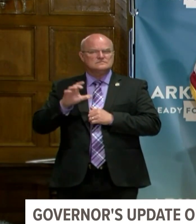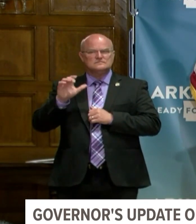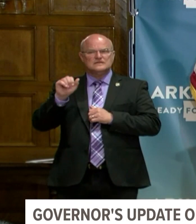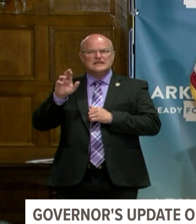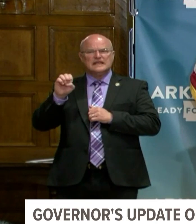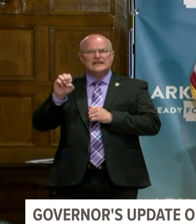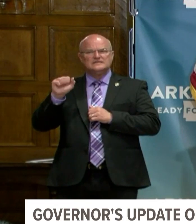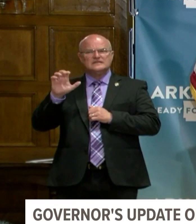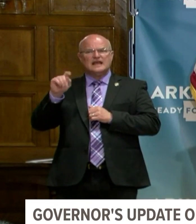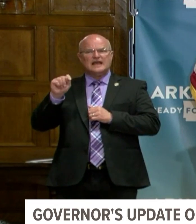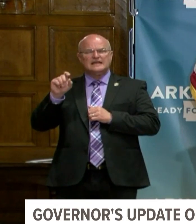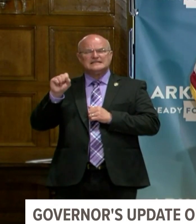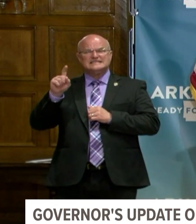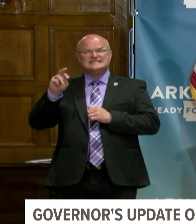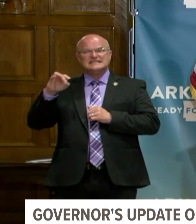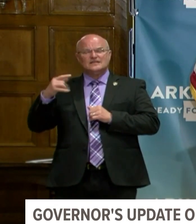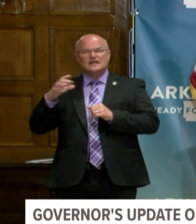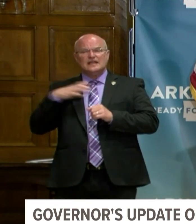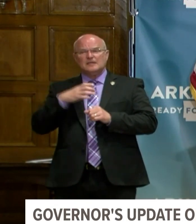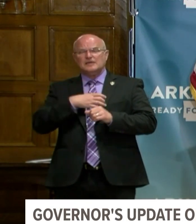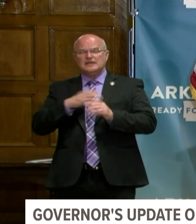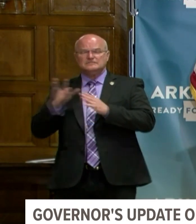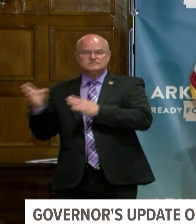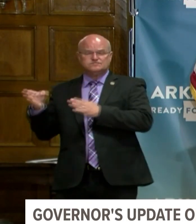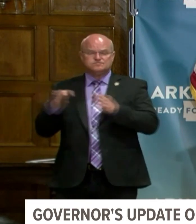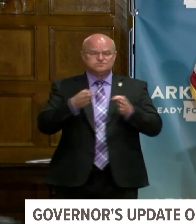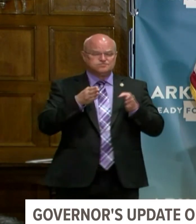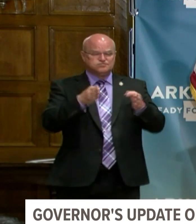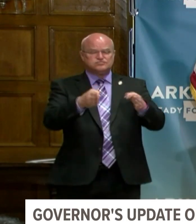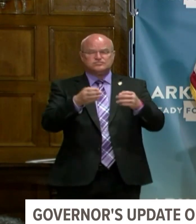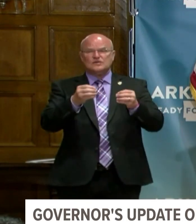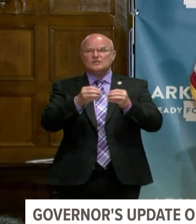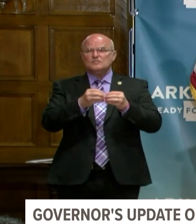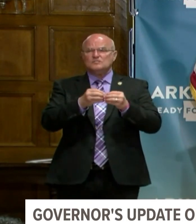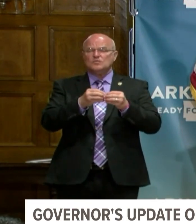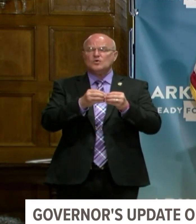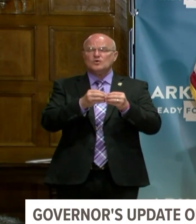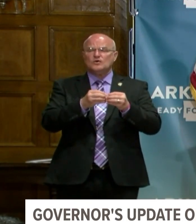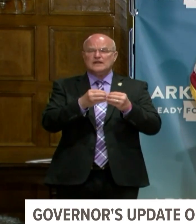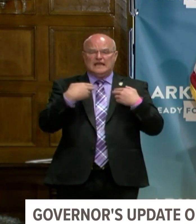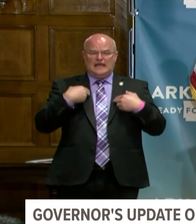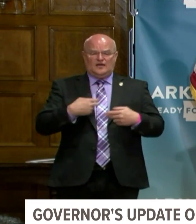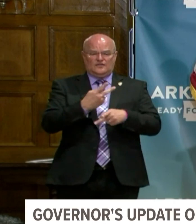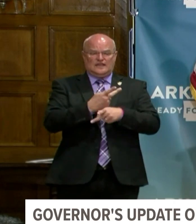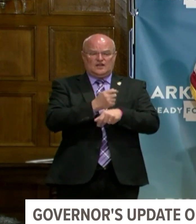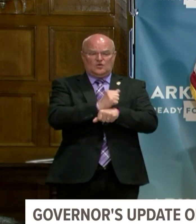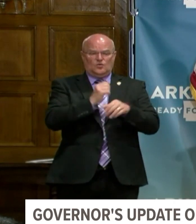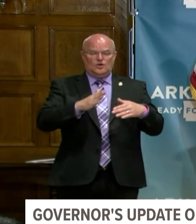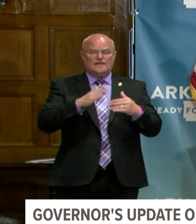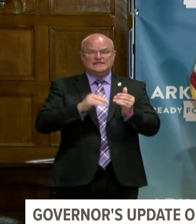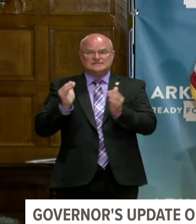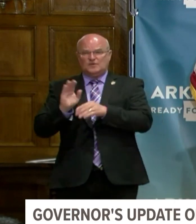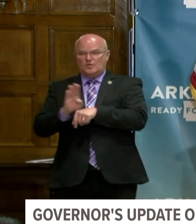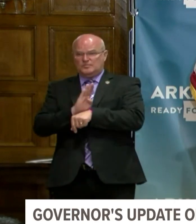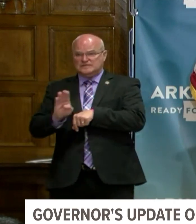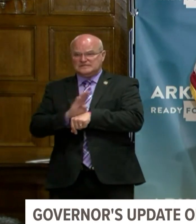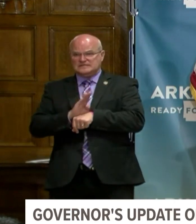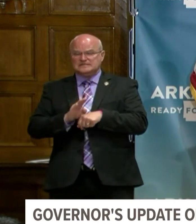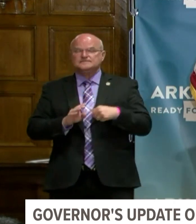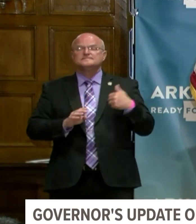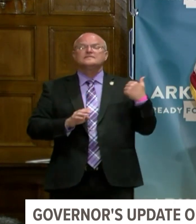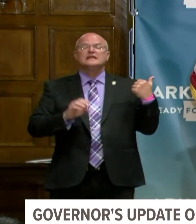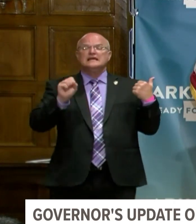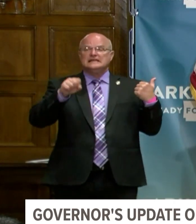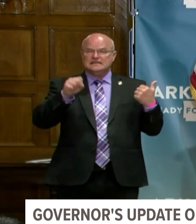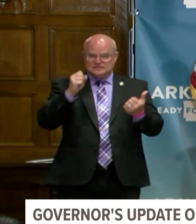committee will need to direct more funds towards healthcare workers going forward rather than small businesses? Yes, actually that was approved today